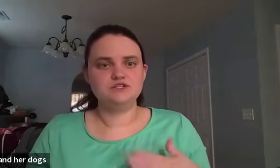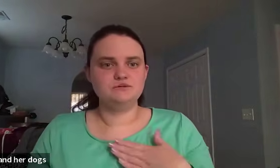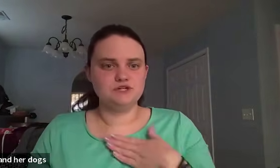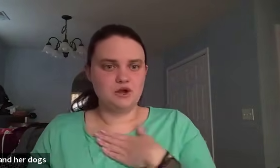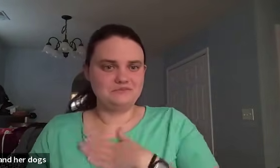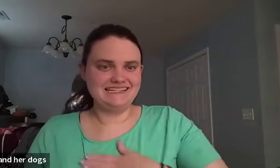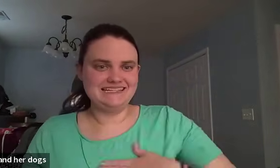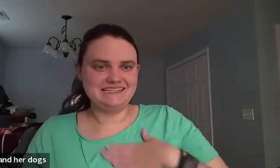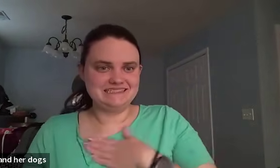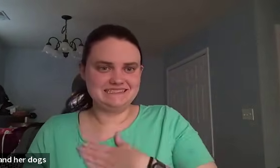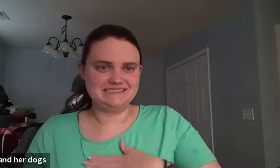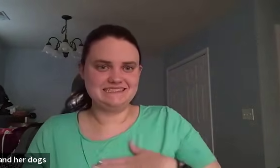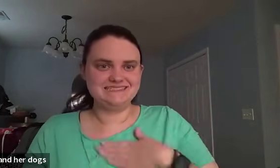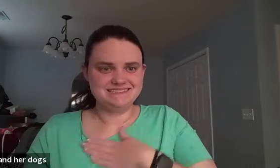you would go, please